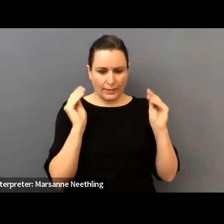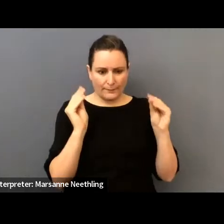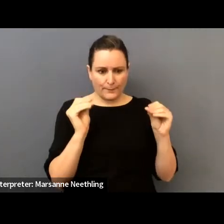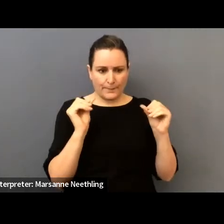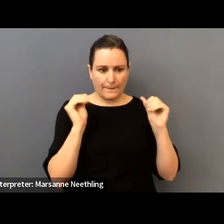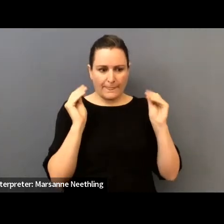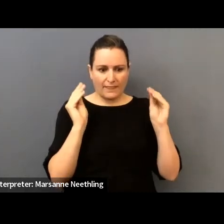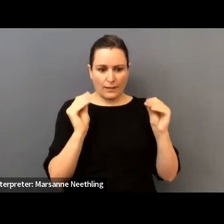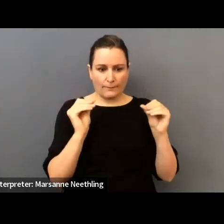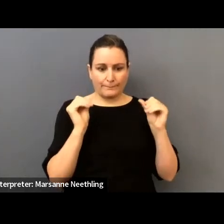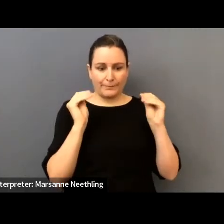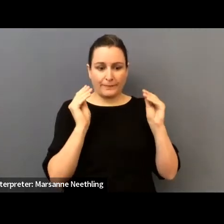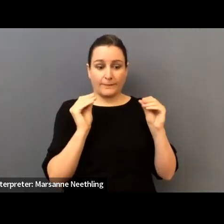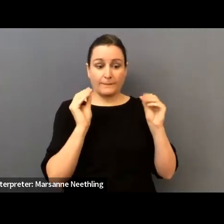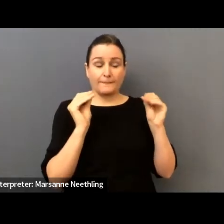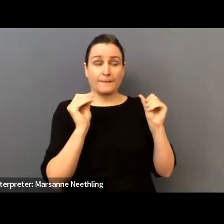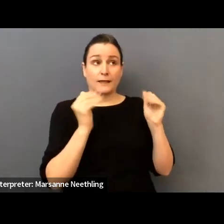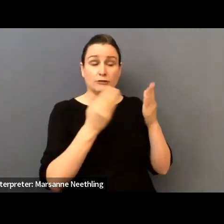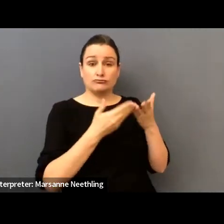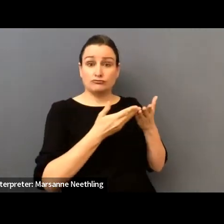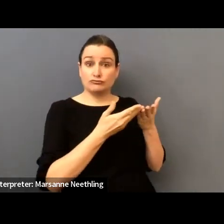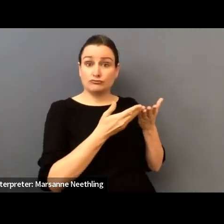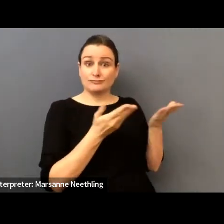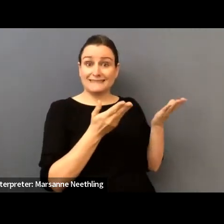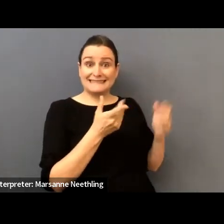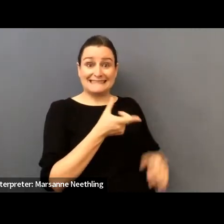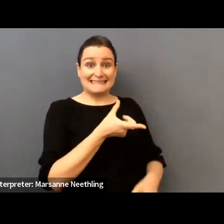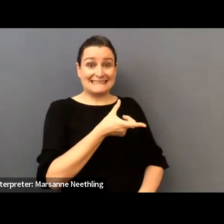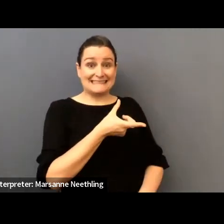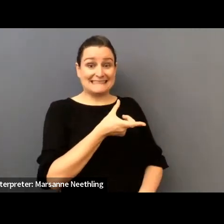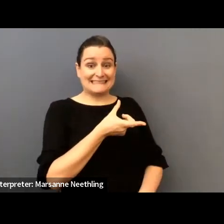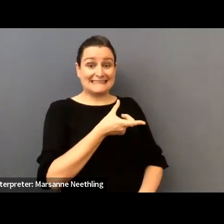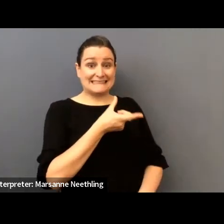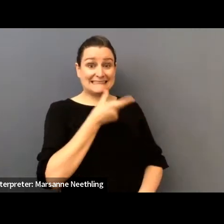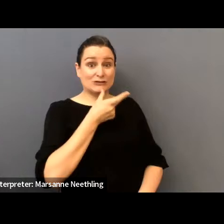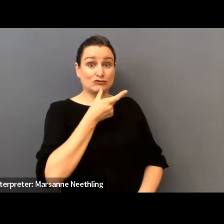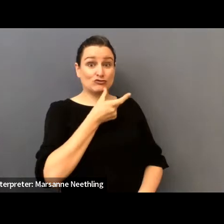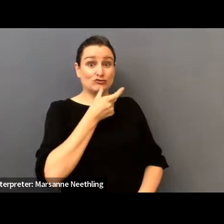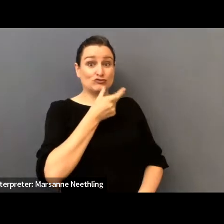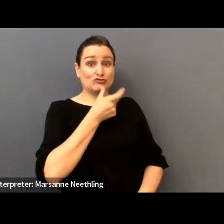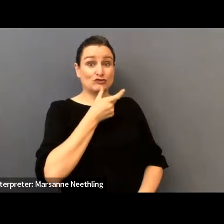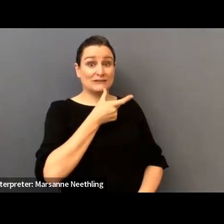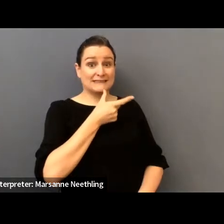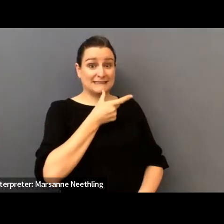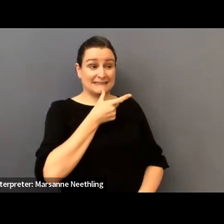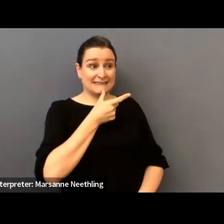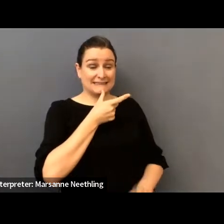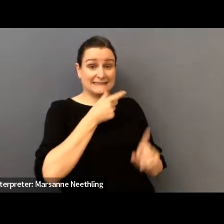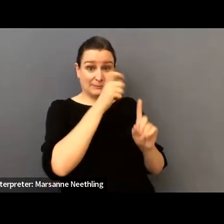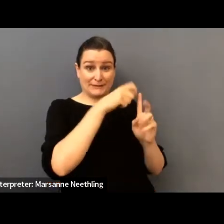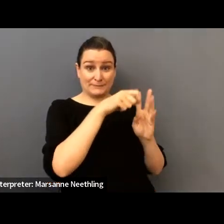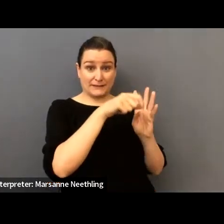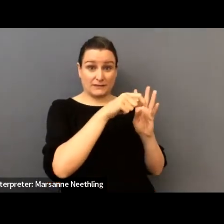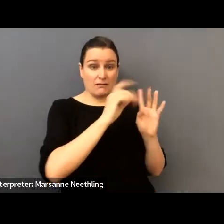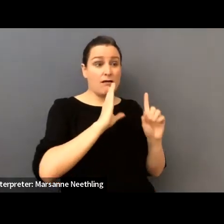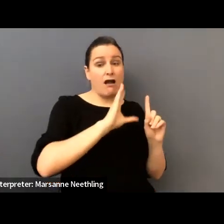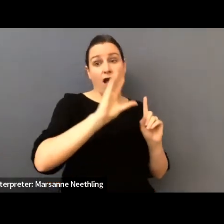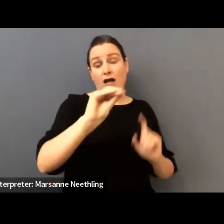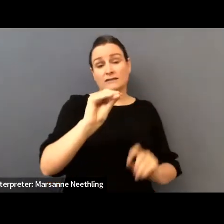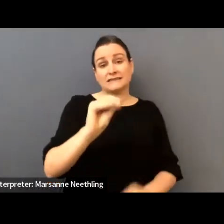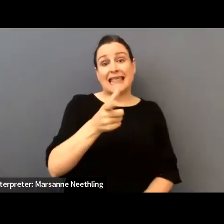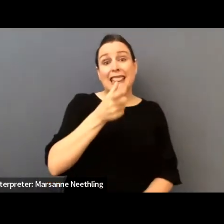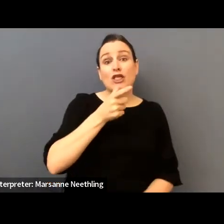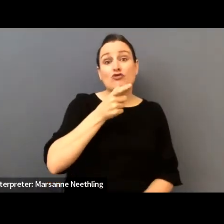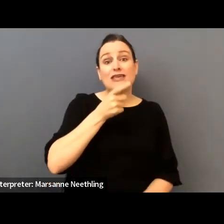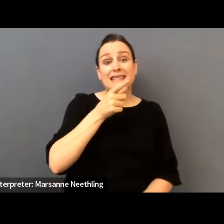focusing on getting information of deaf people from other hearing people.